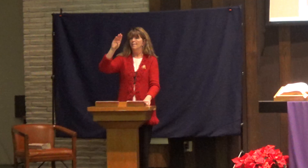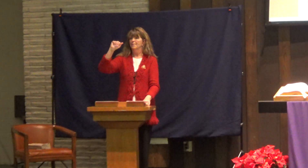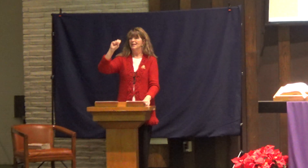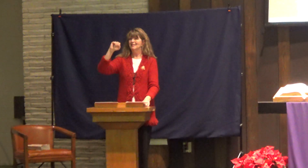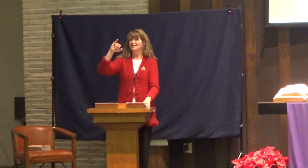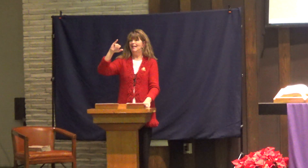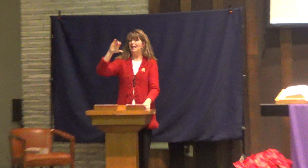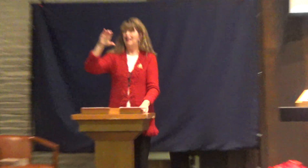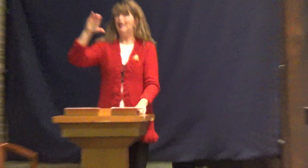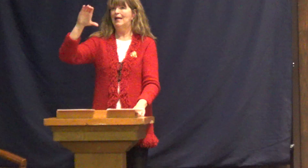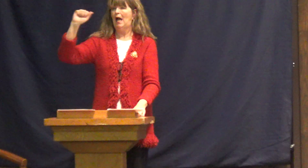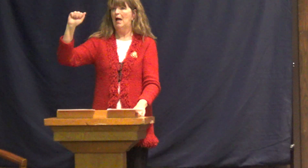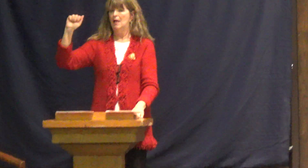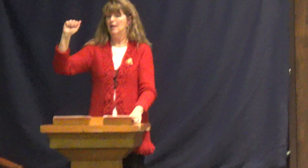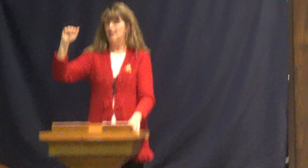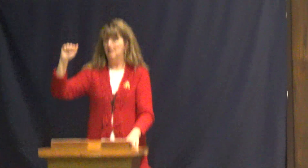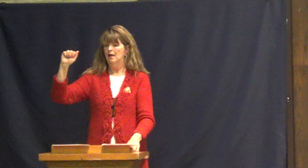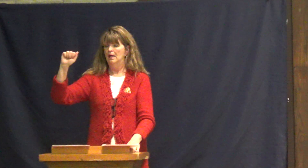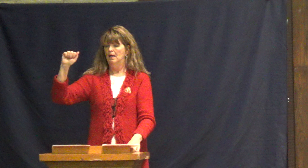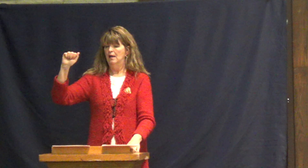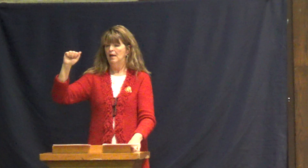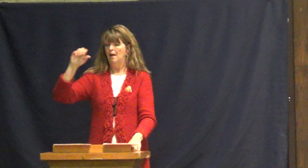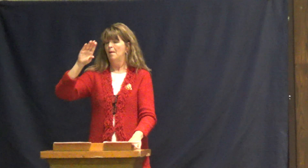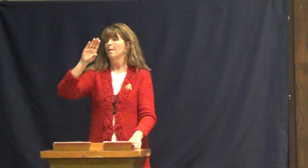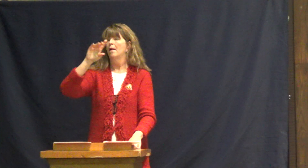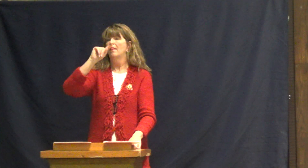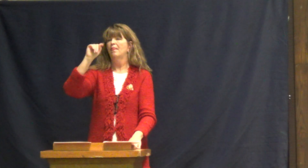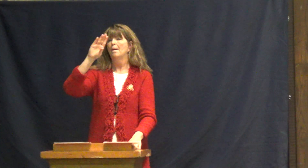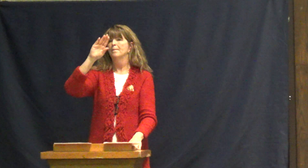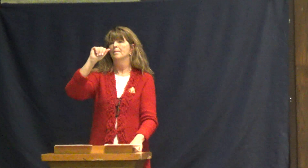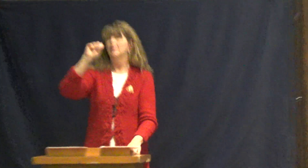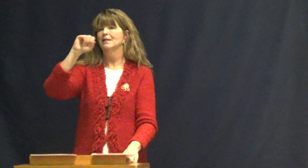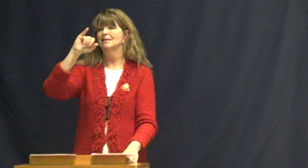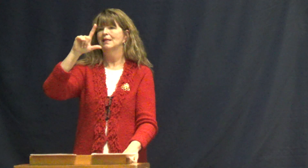It also can be called the Basilica.